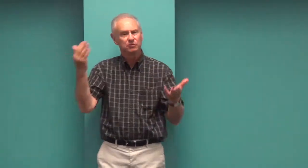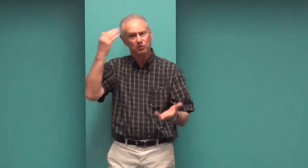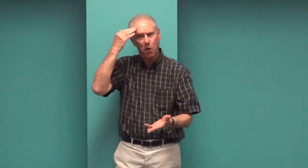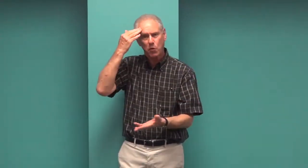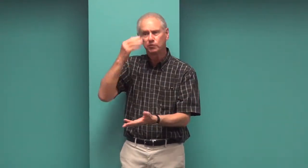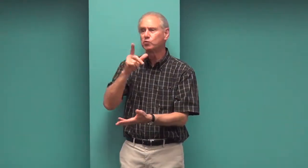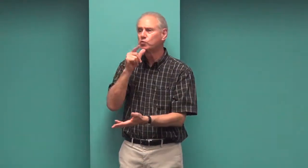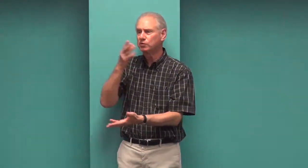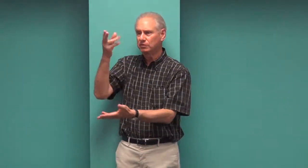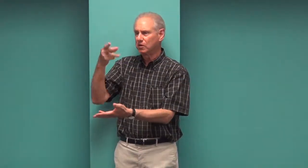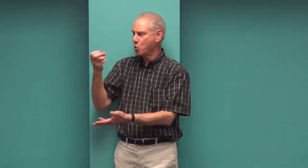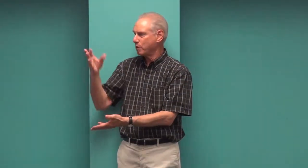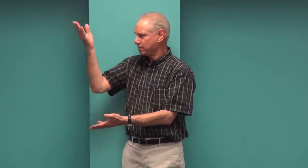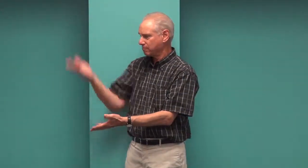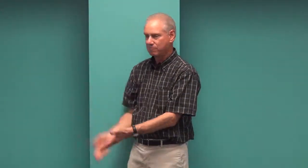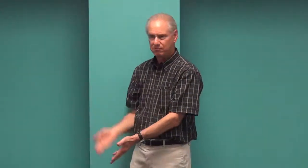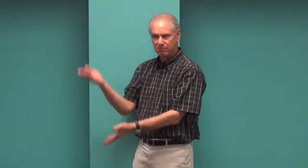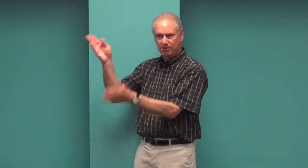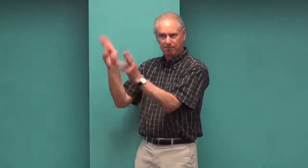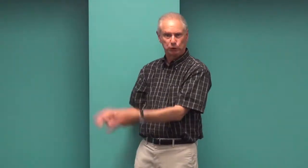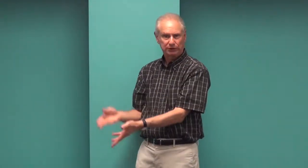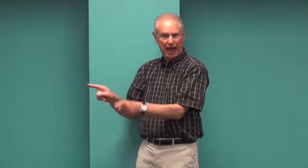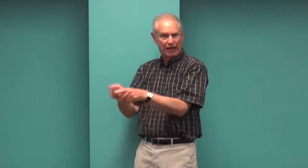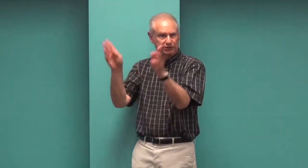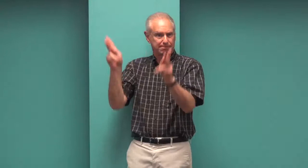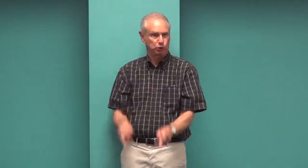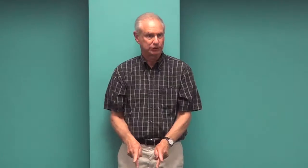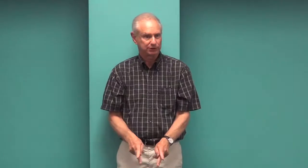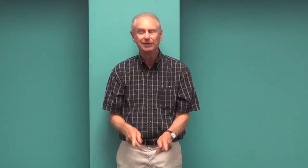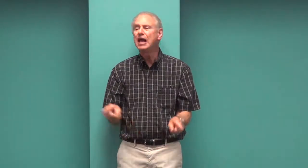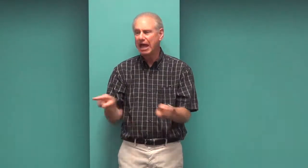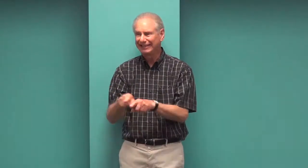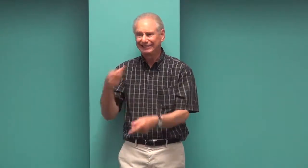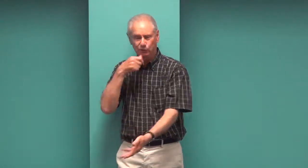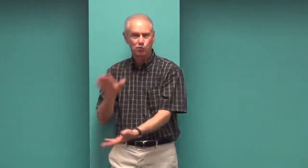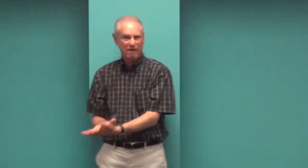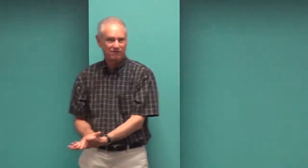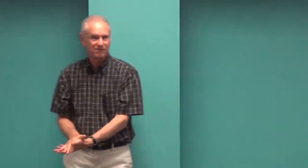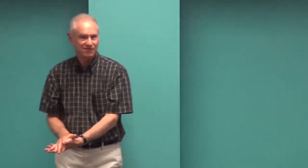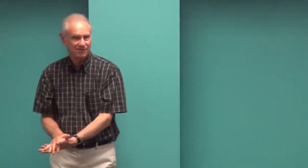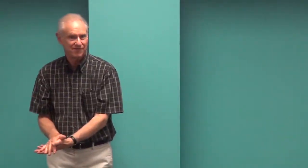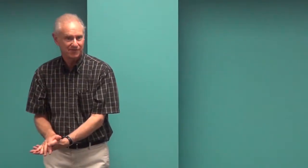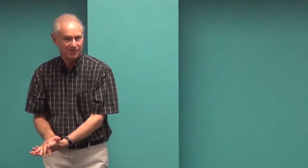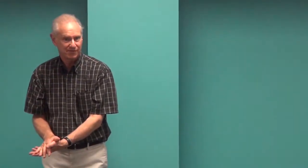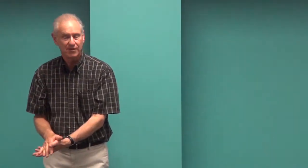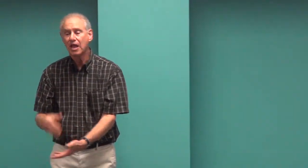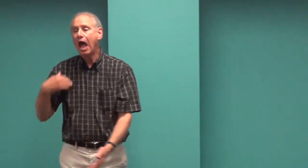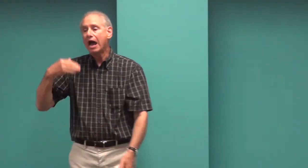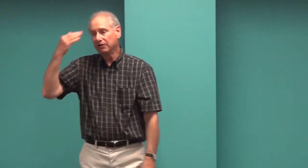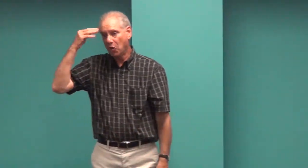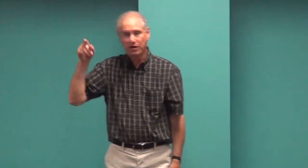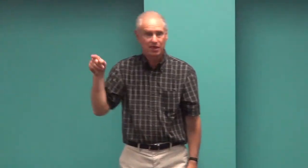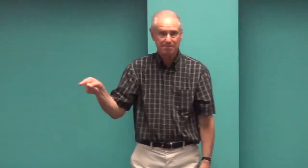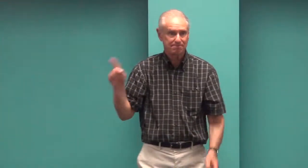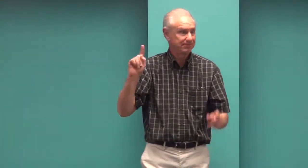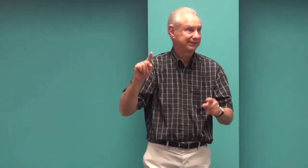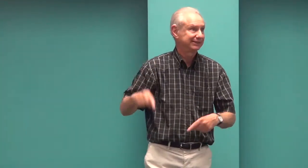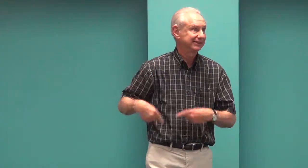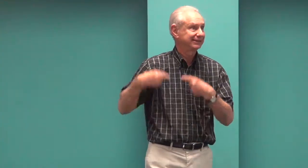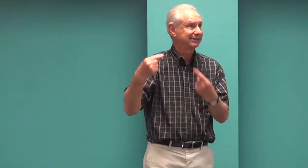I'd like to first start with talking about who Herb is as a person and his wife. I've